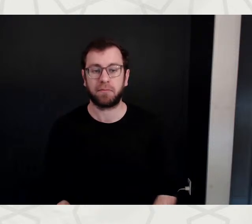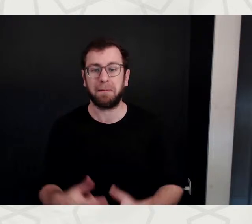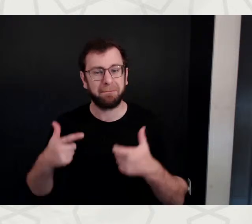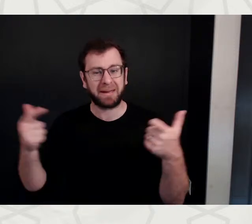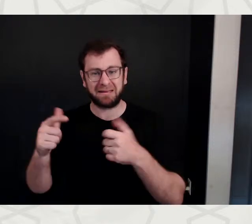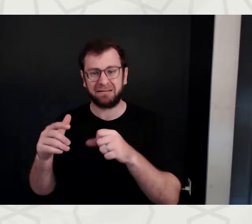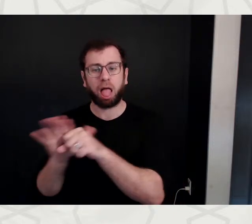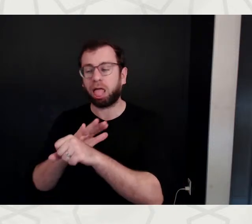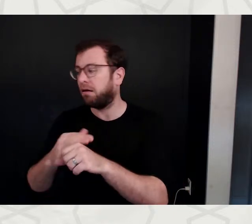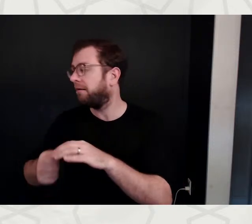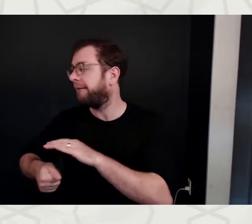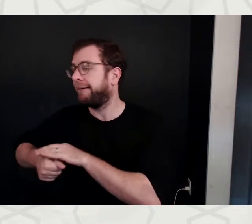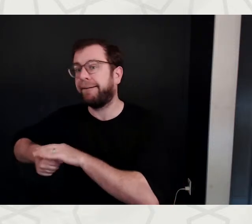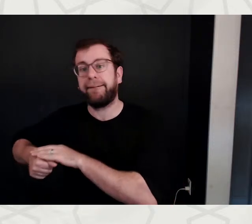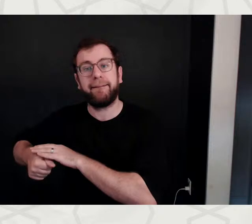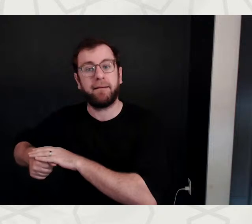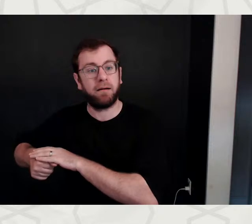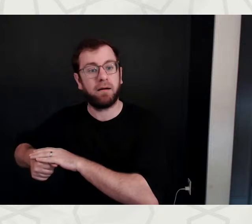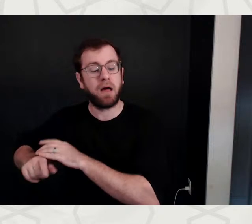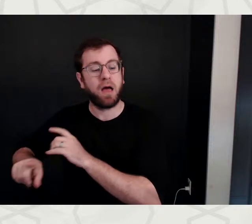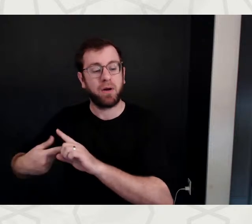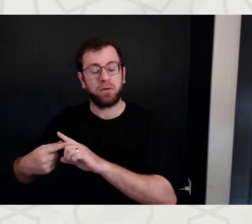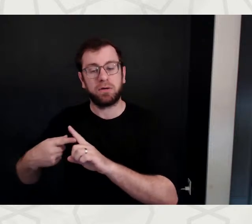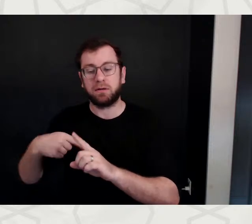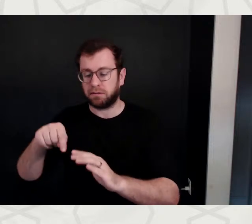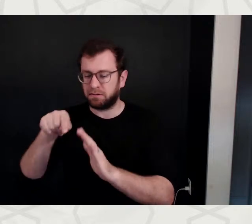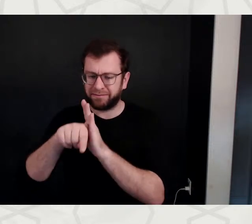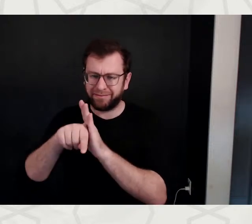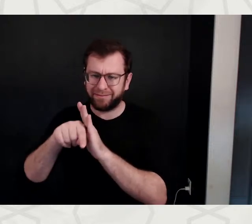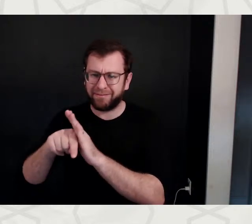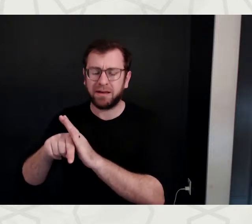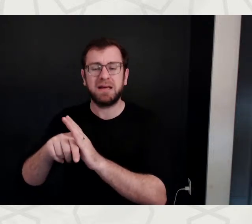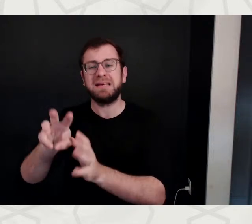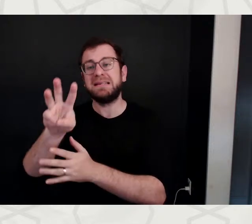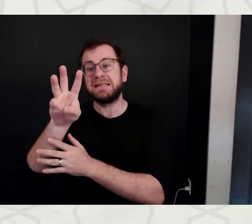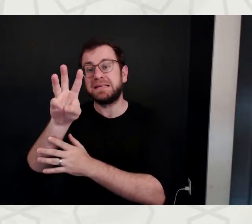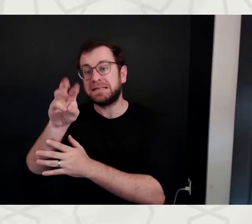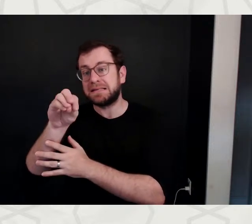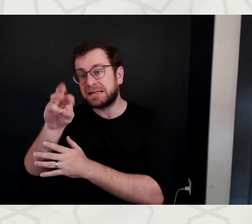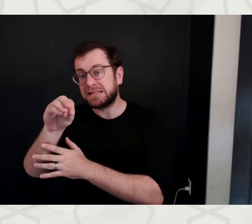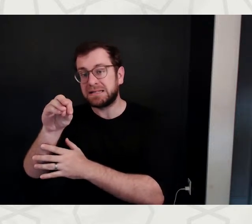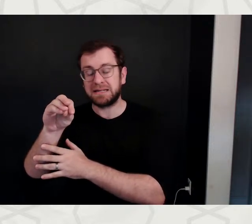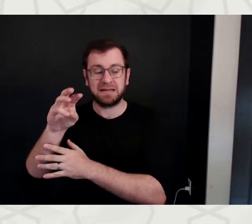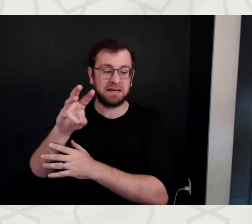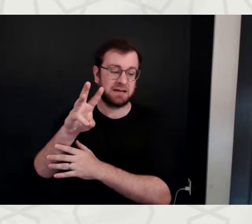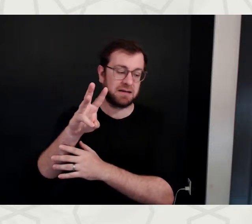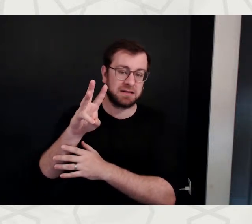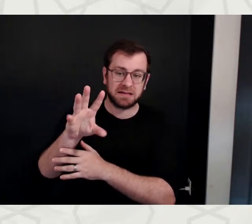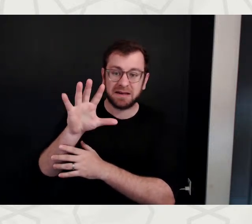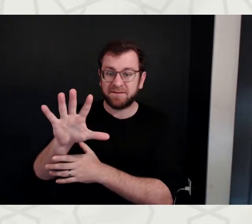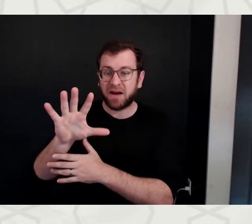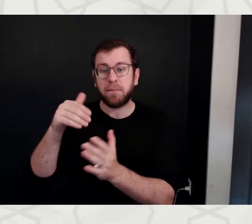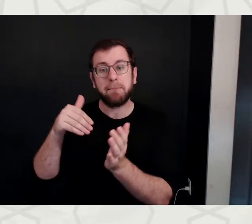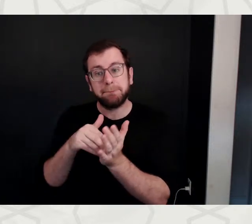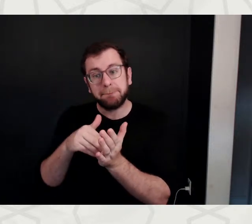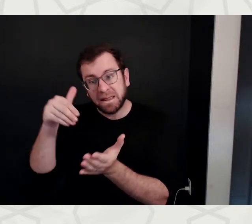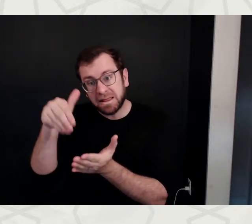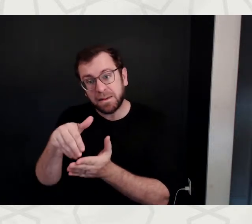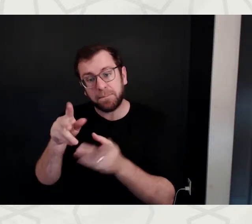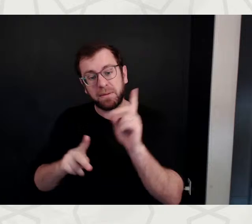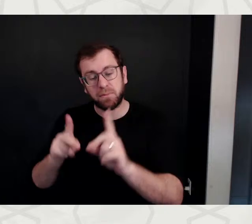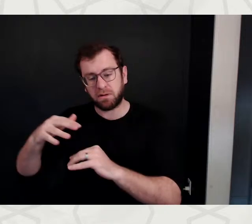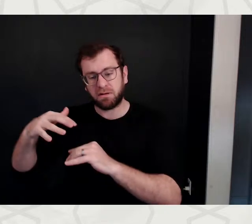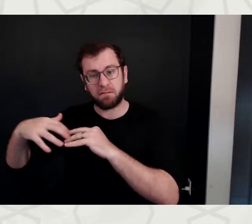the Americas. 55 to 65 million people were killed in